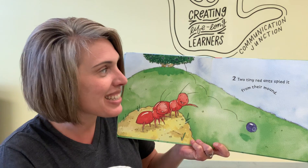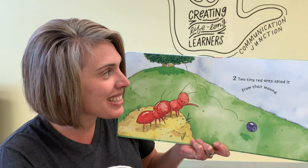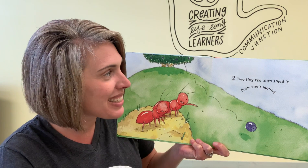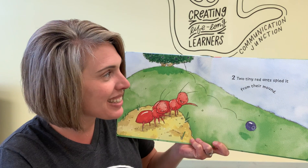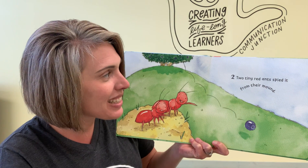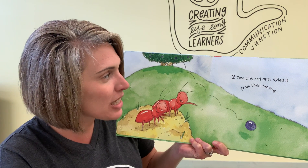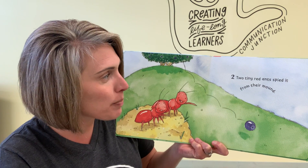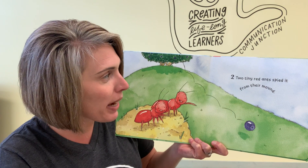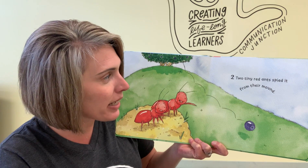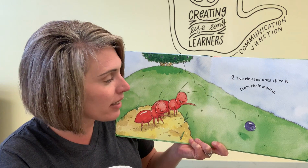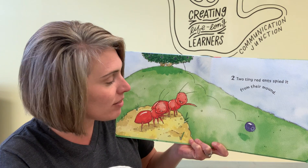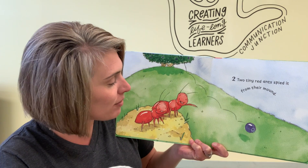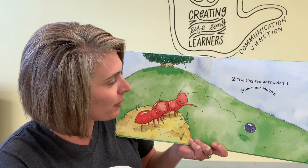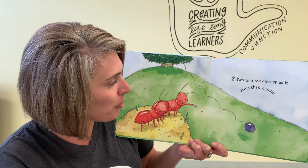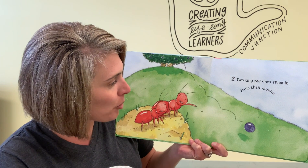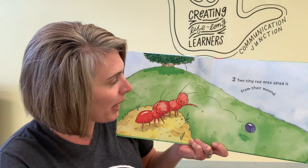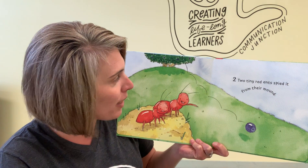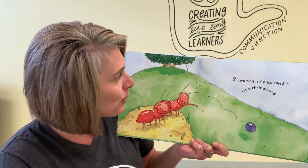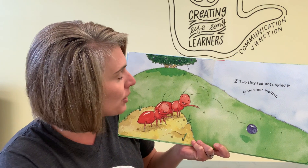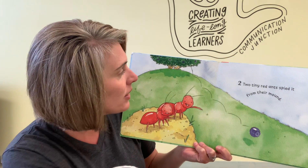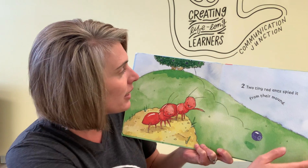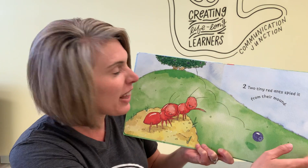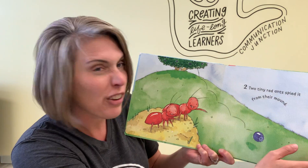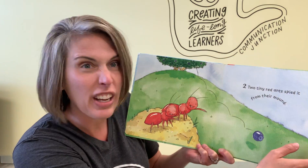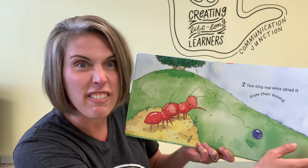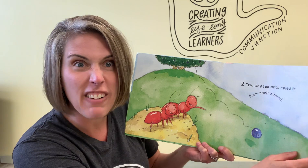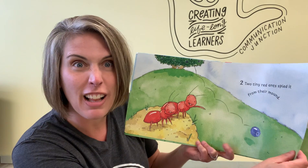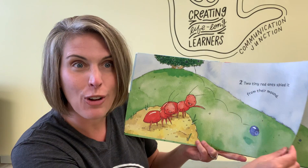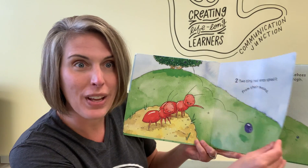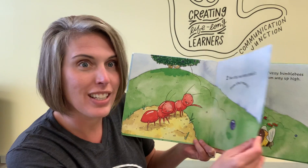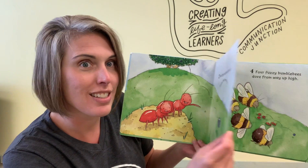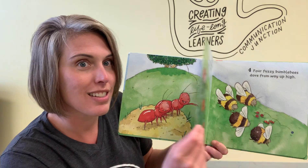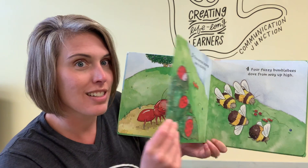ants spied it from their mound. They're gonna follow it.